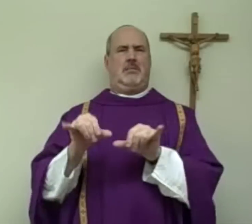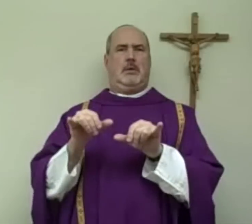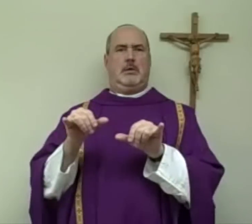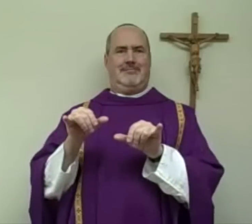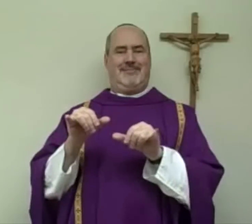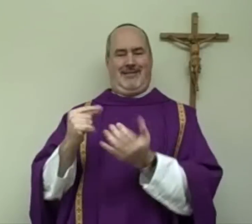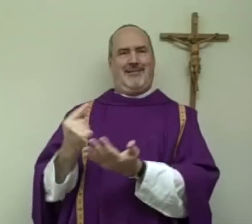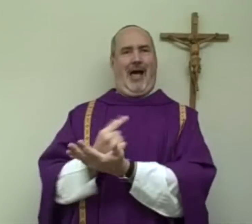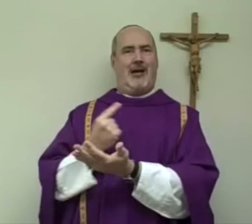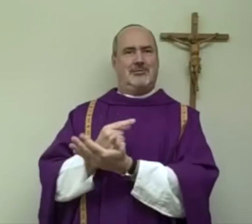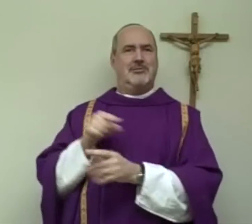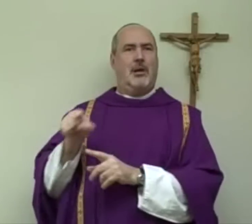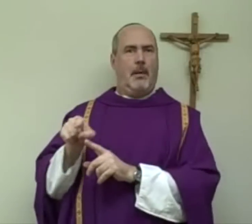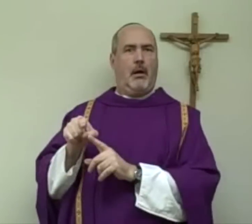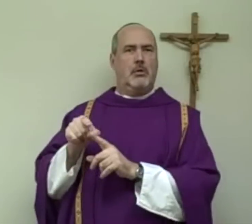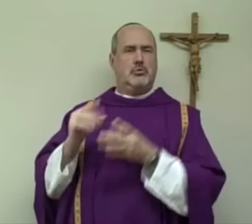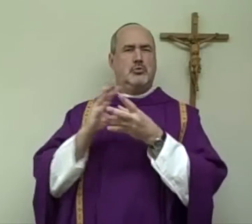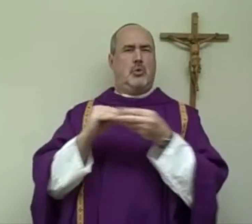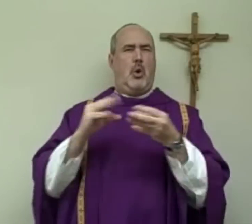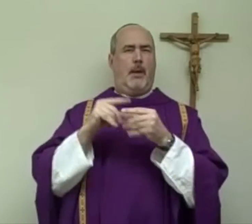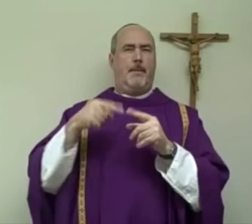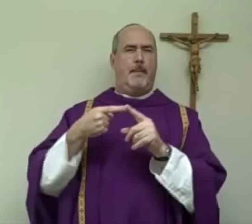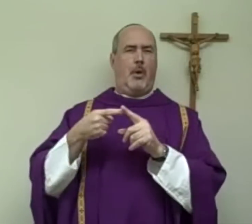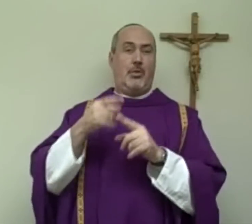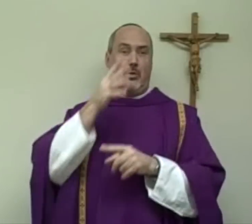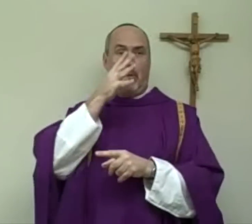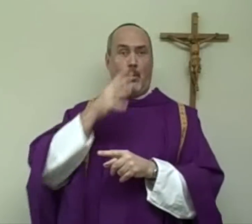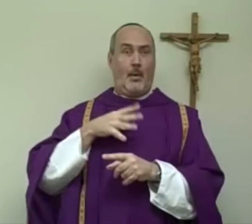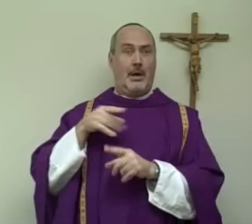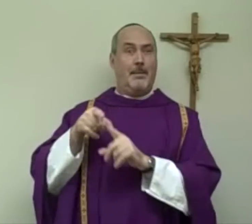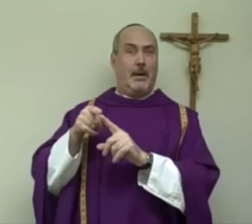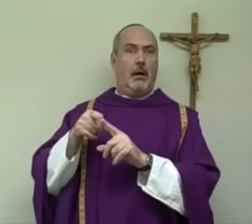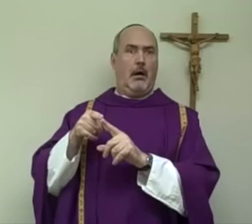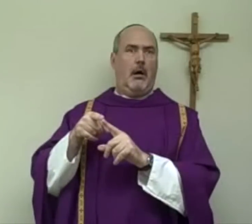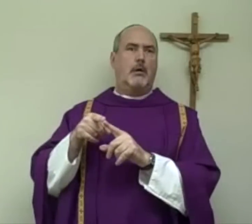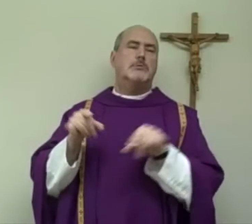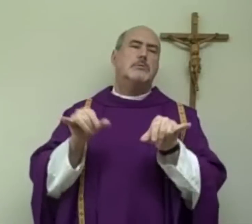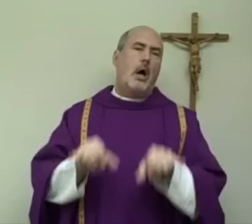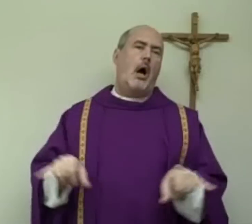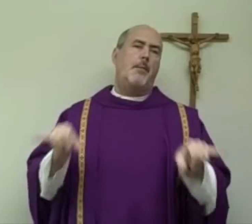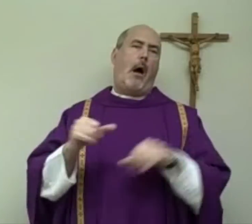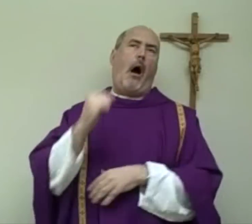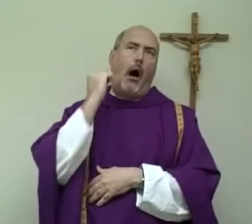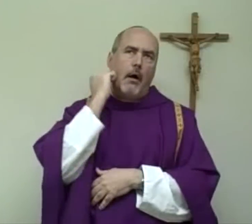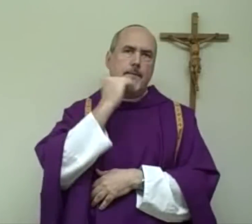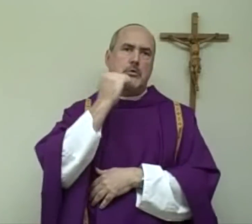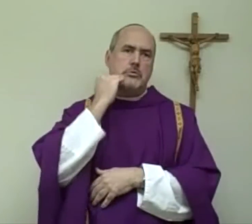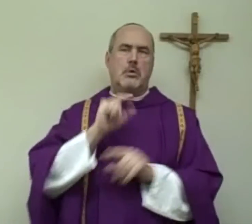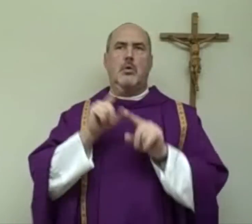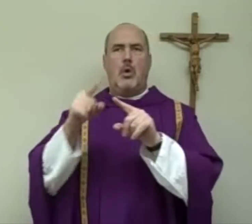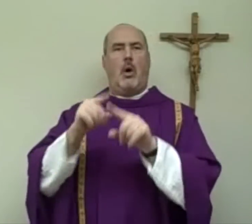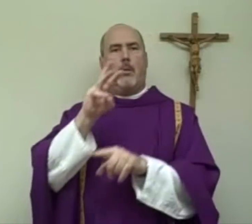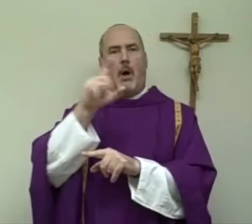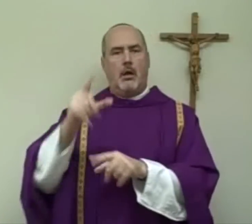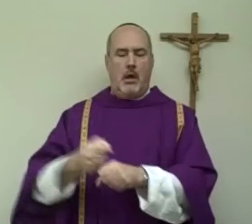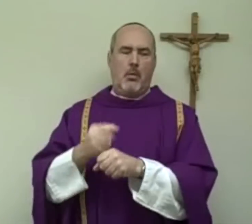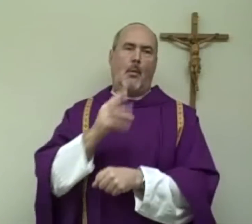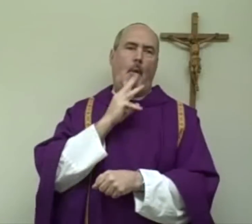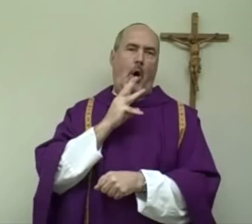So my story really parallels the story in today's gospel about a woman who every single